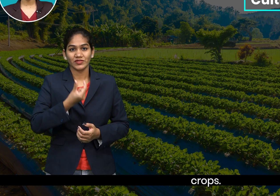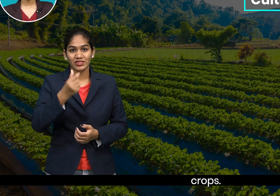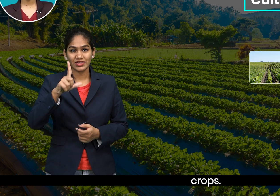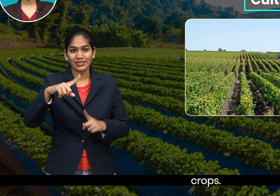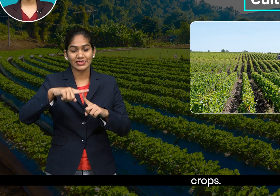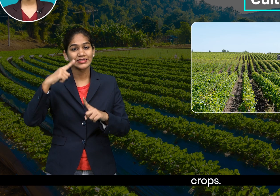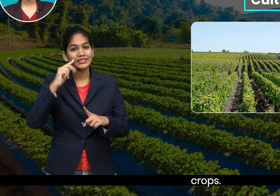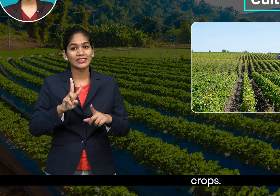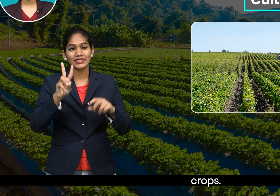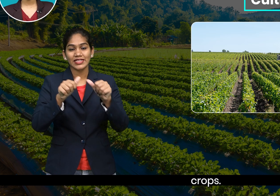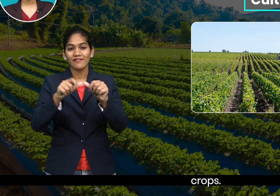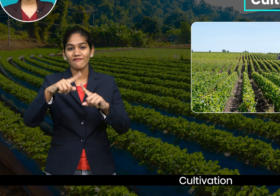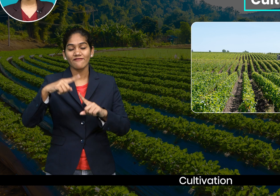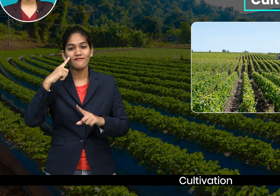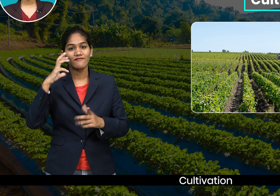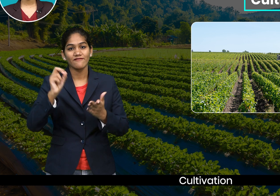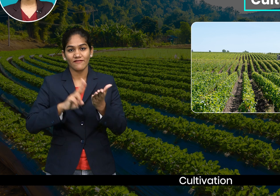Cultivation,